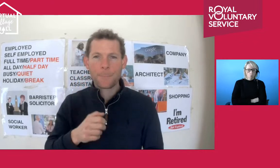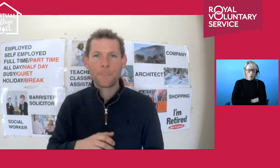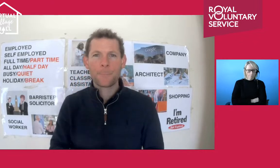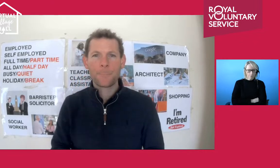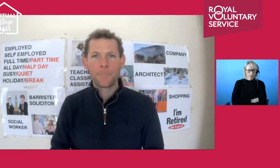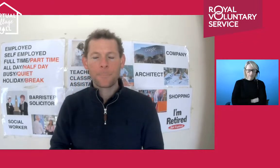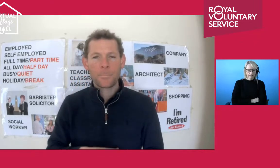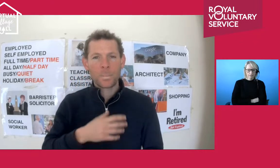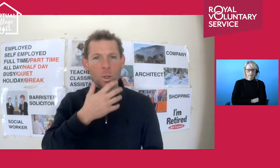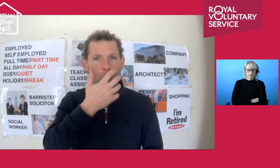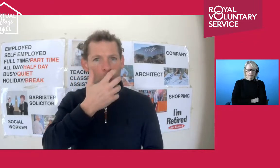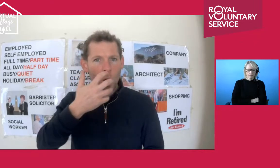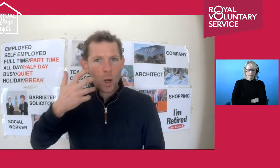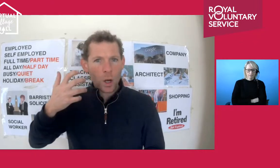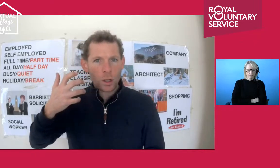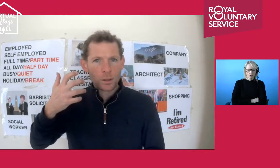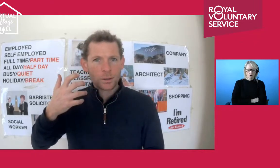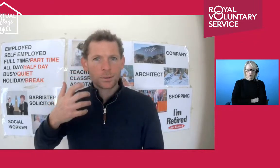warm,